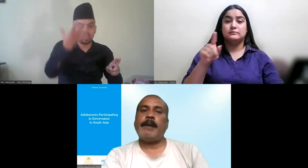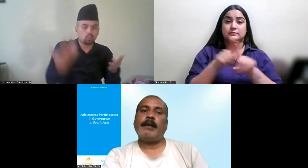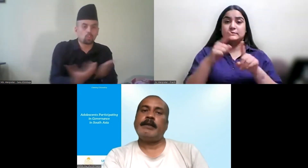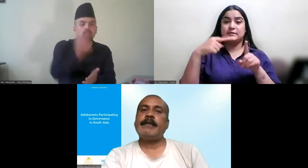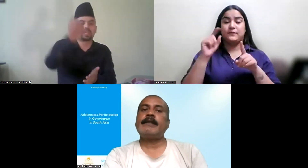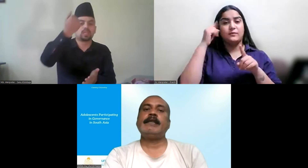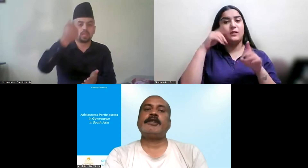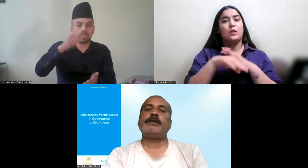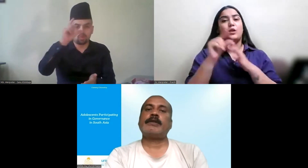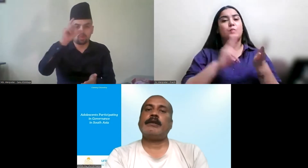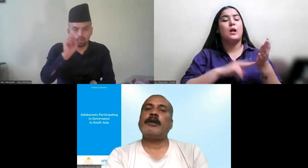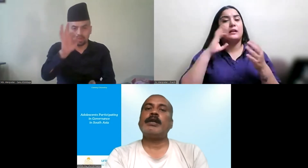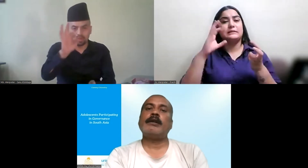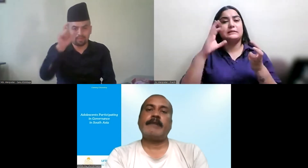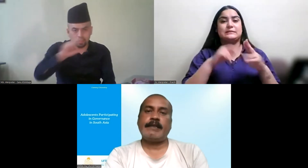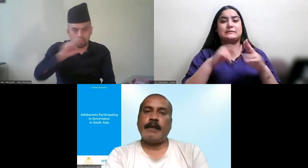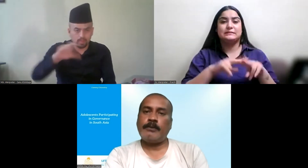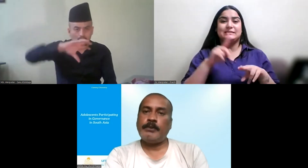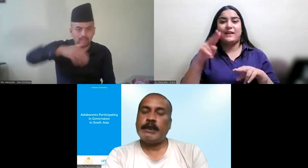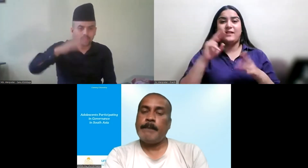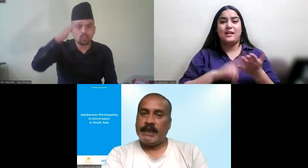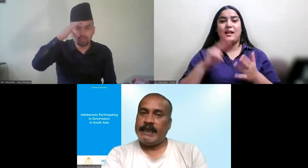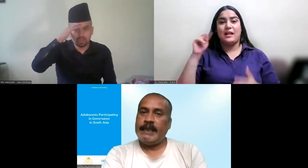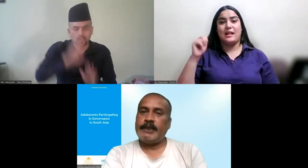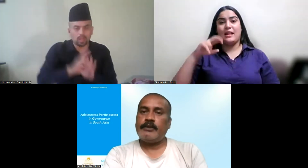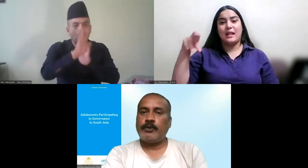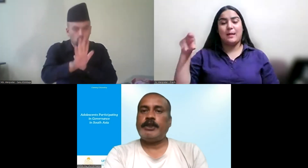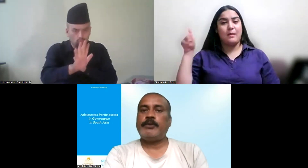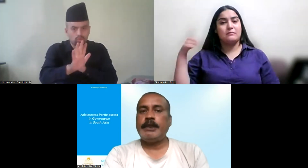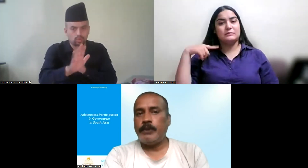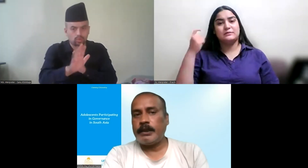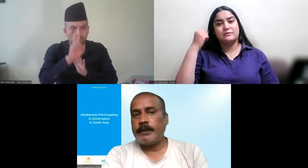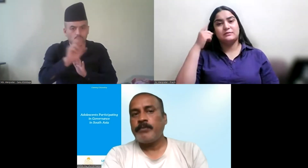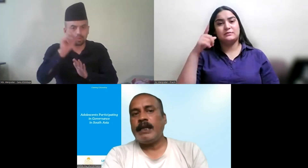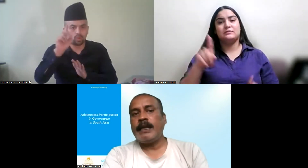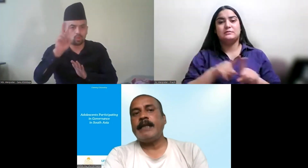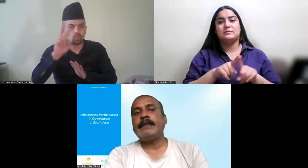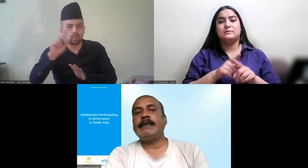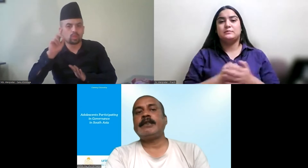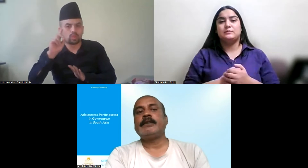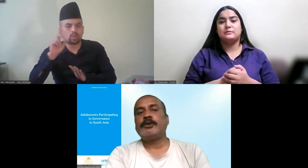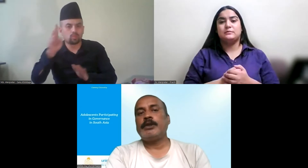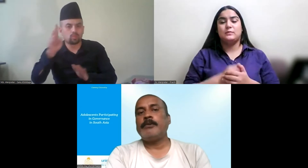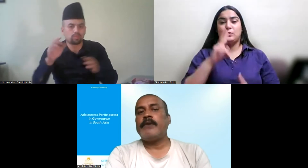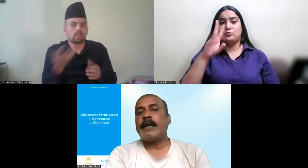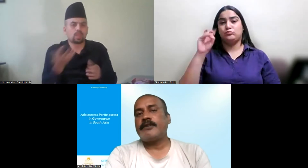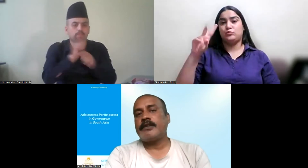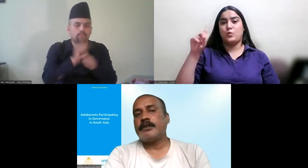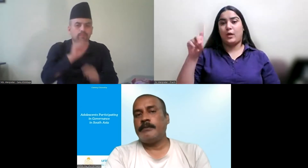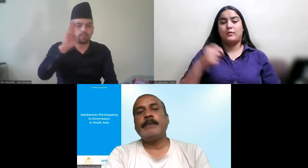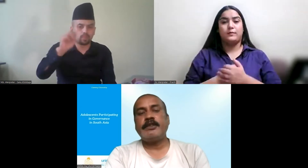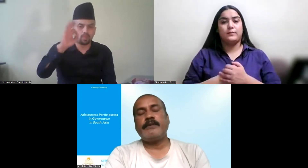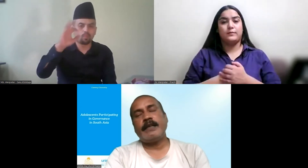Nepal recently introduced a local governance output in late 2021, aligning it to the MOFAGA